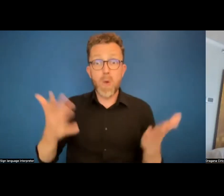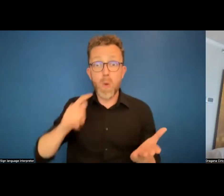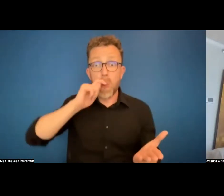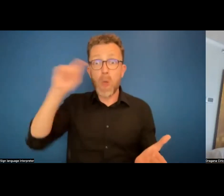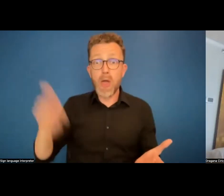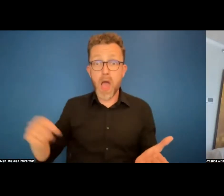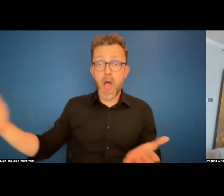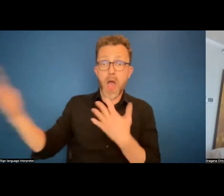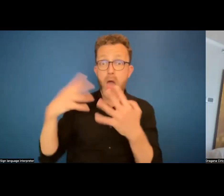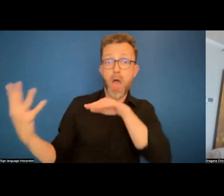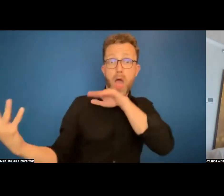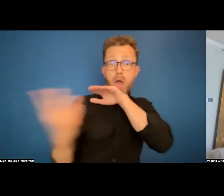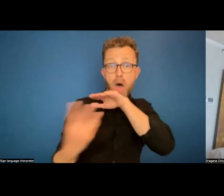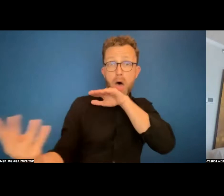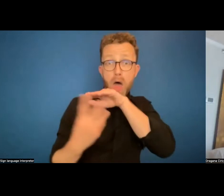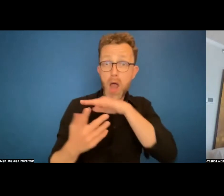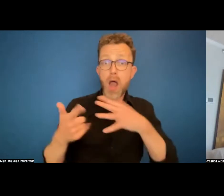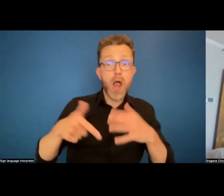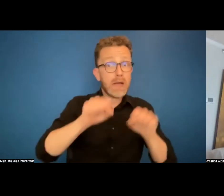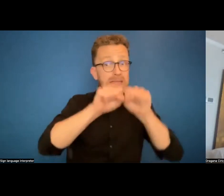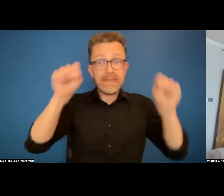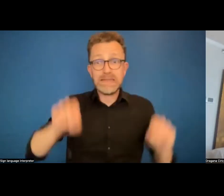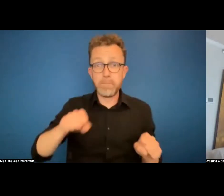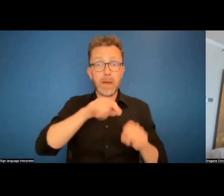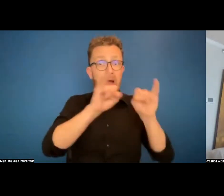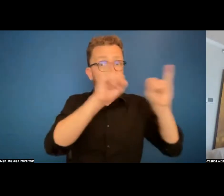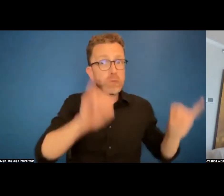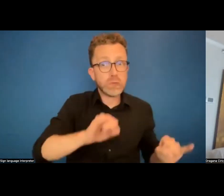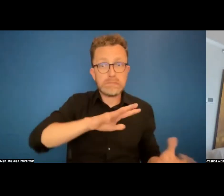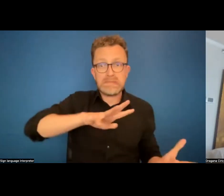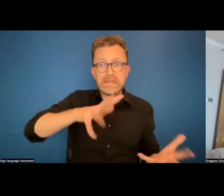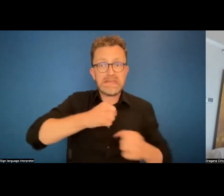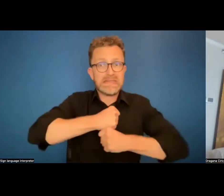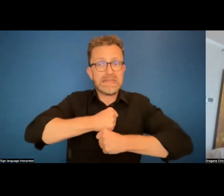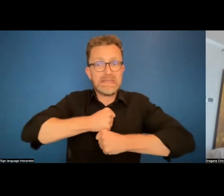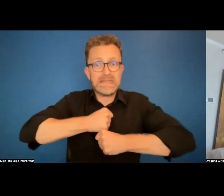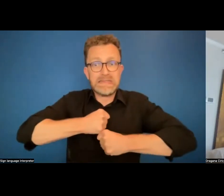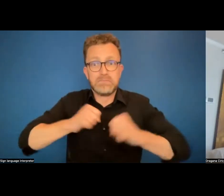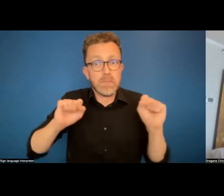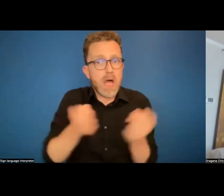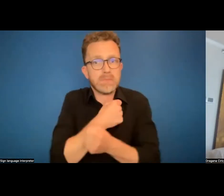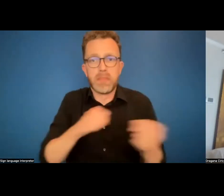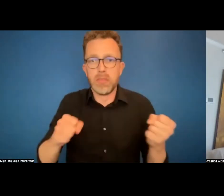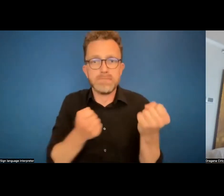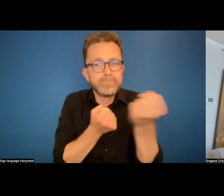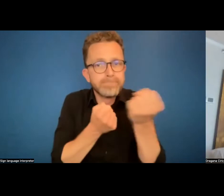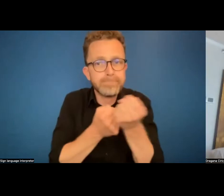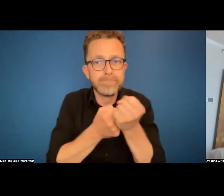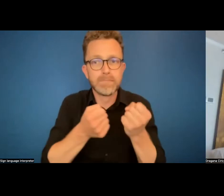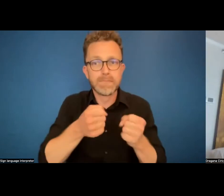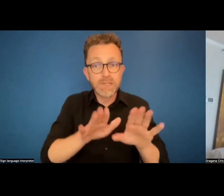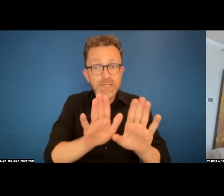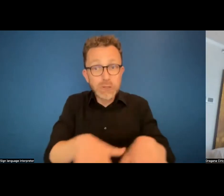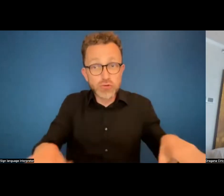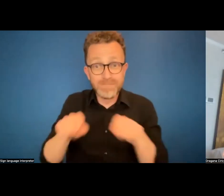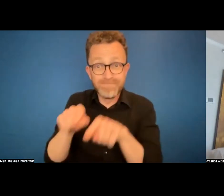we are definitely facing a big threat of further deepening of the